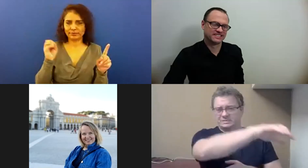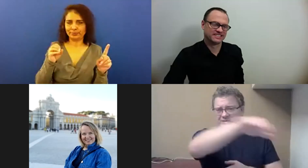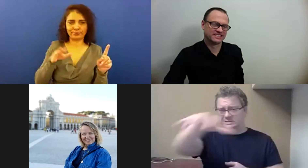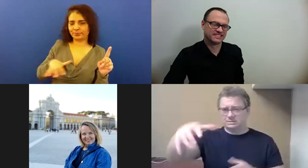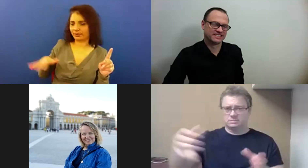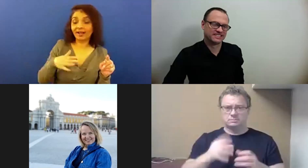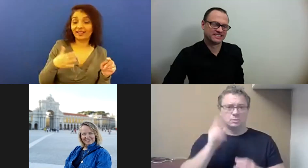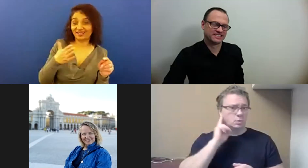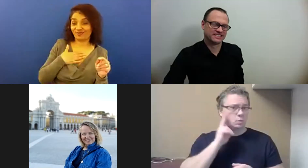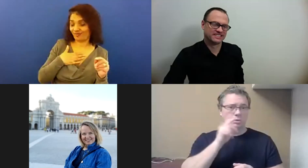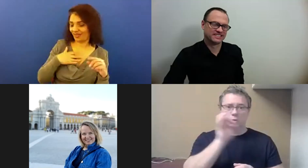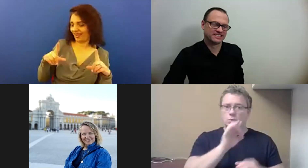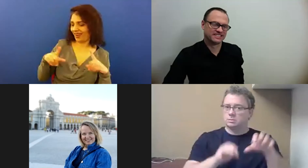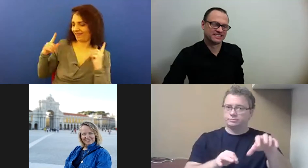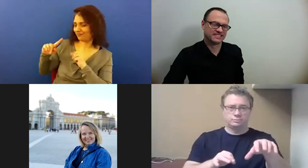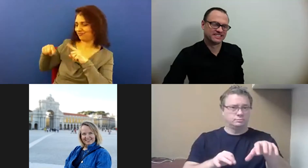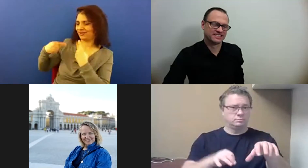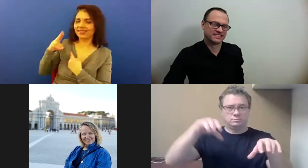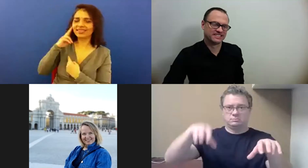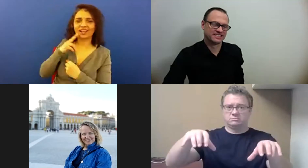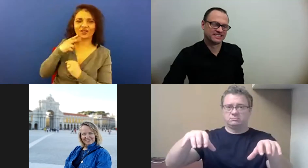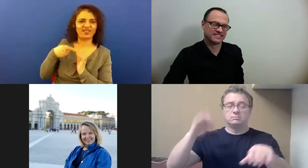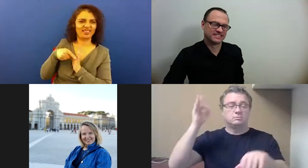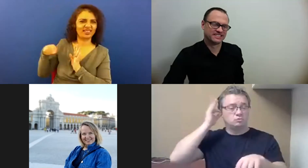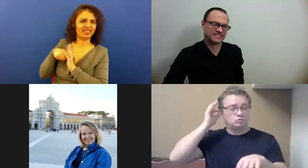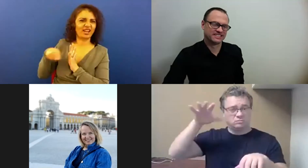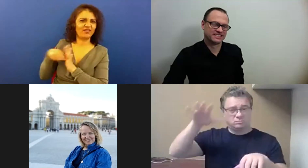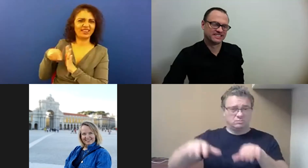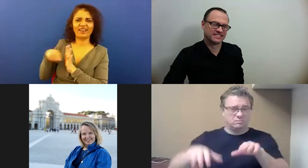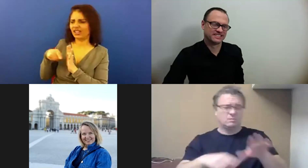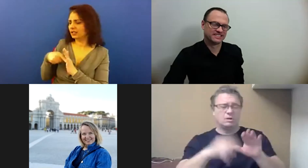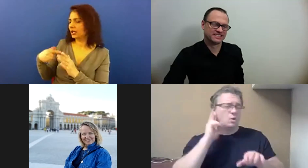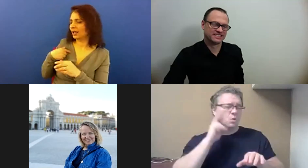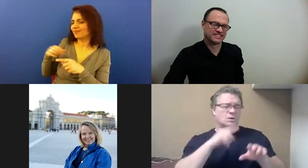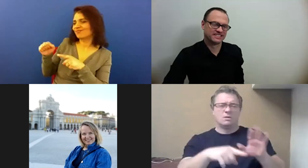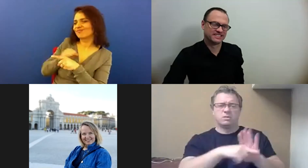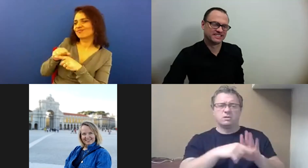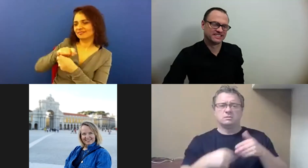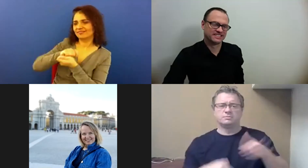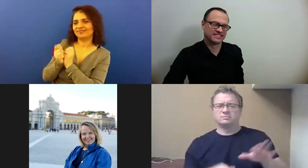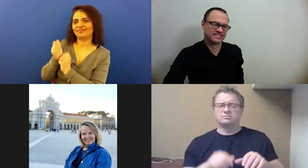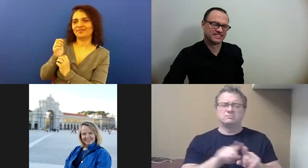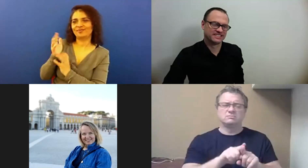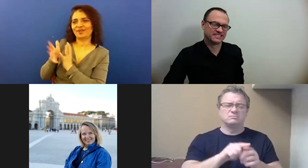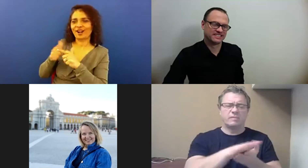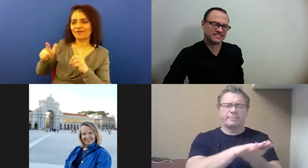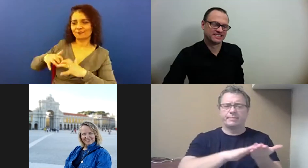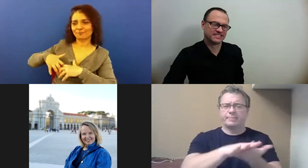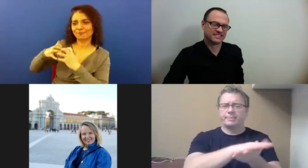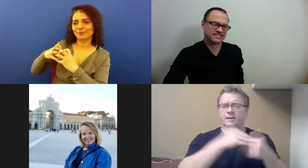Roma people who are active politically, but so far no deaf Roma woman have become politically